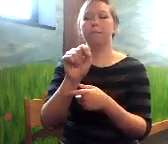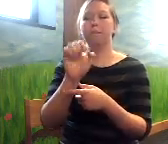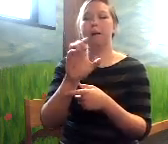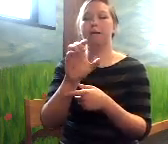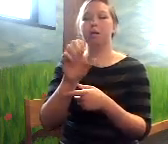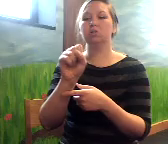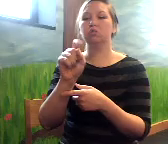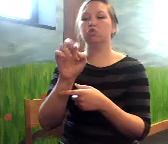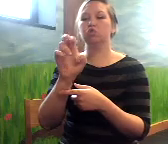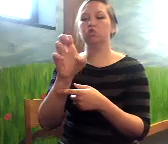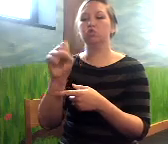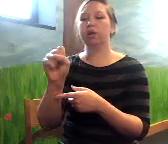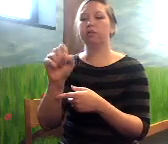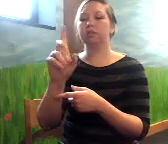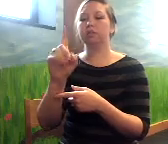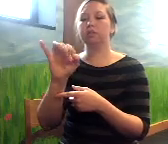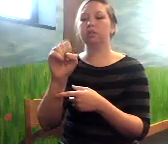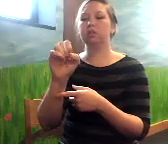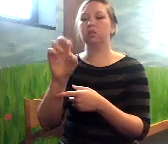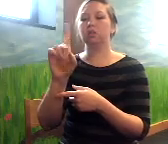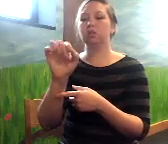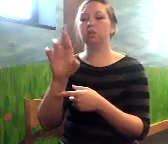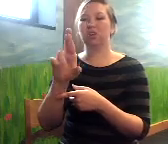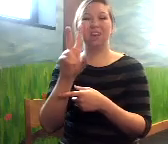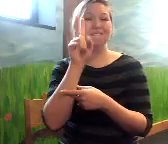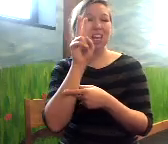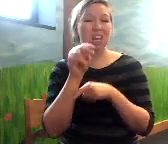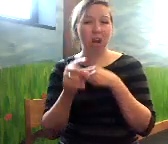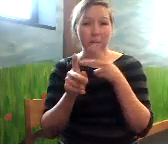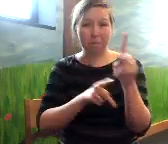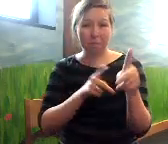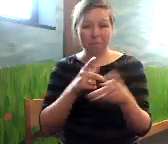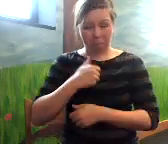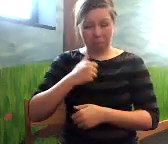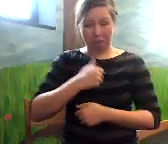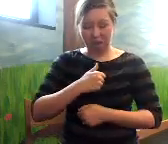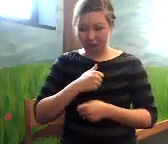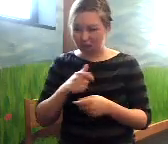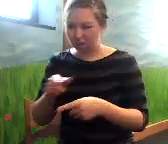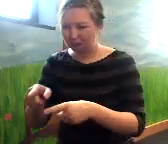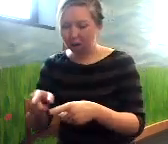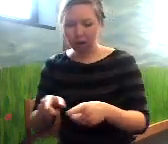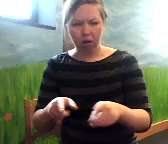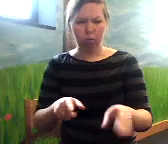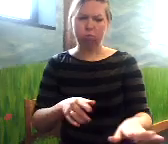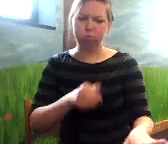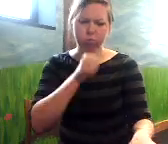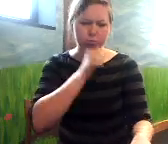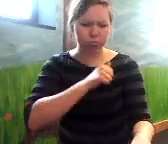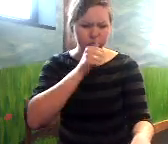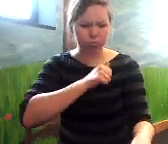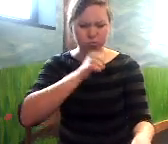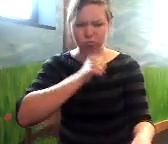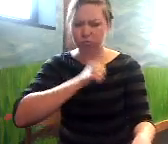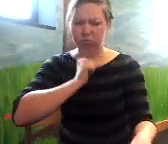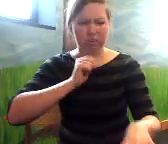coping with the horror of combat they experienced, and this starts to make international and national news in the United